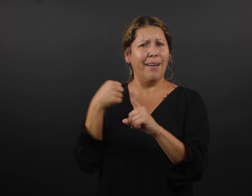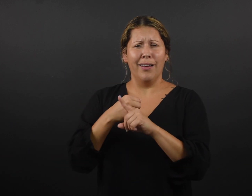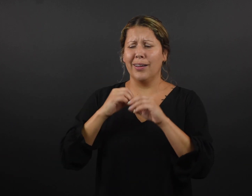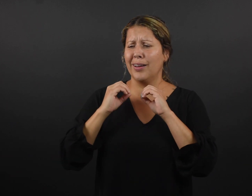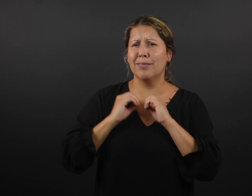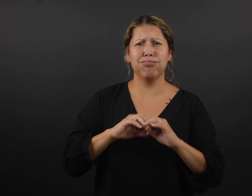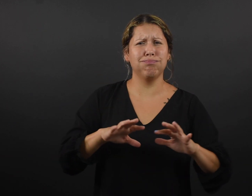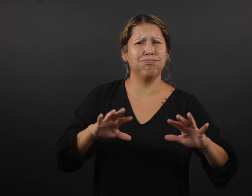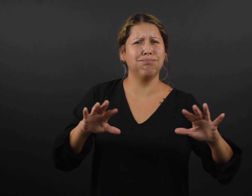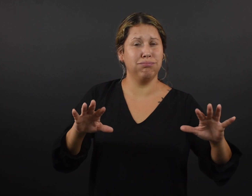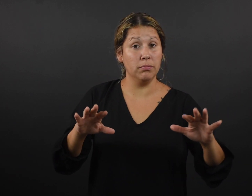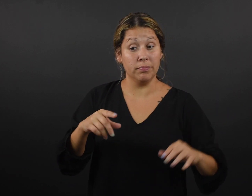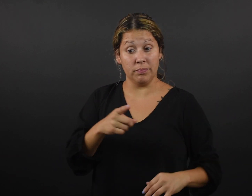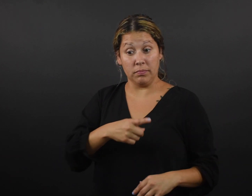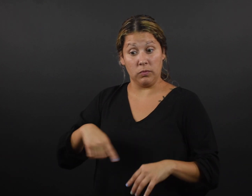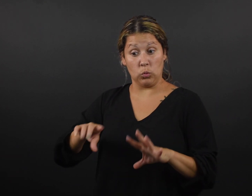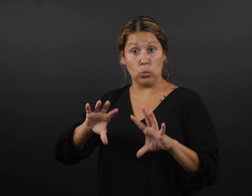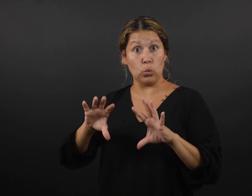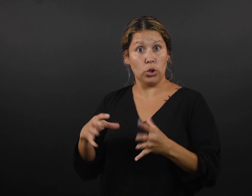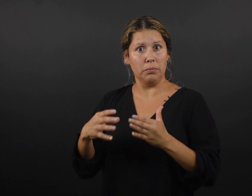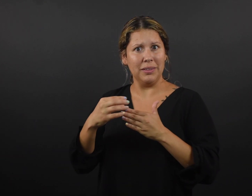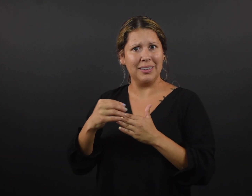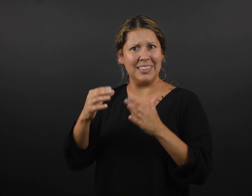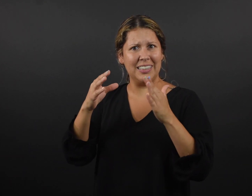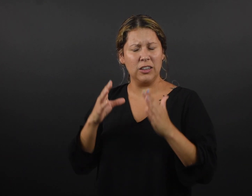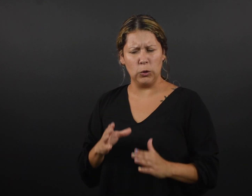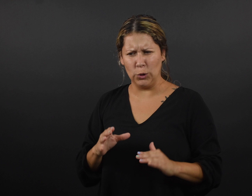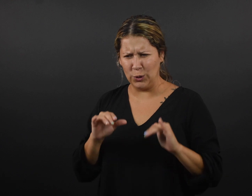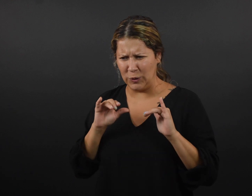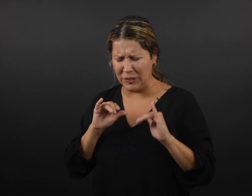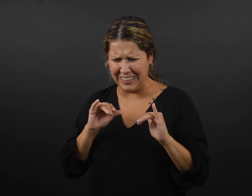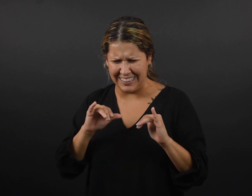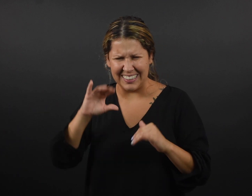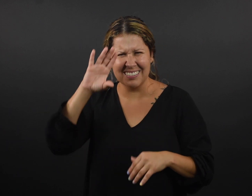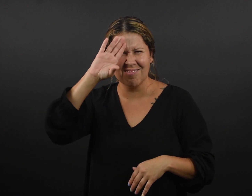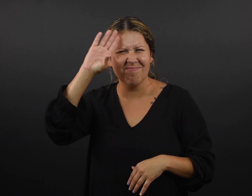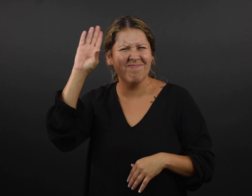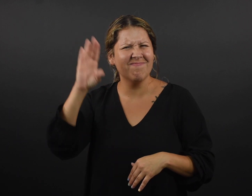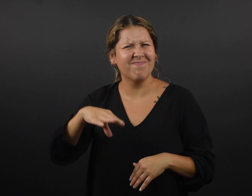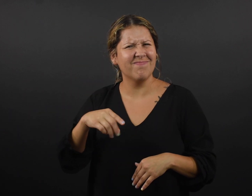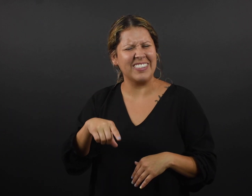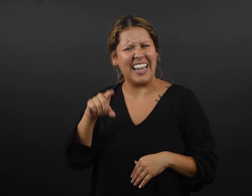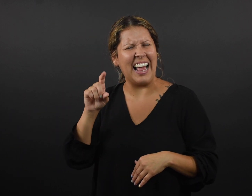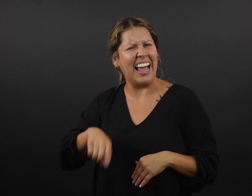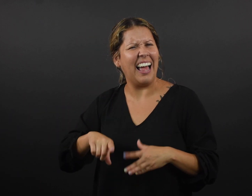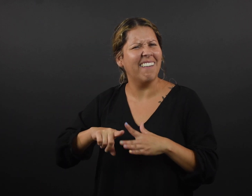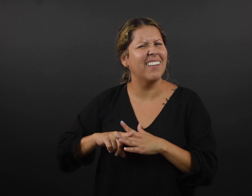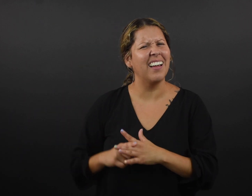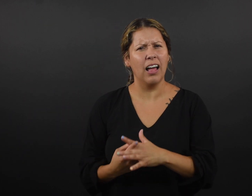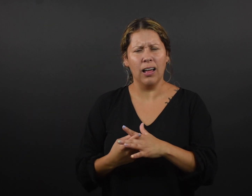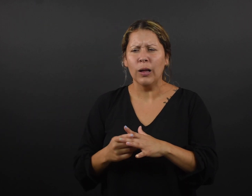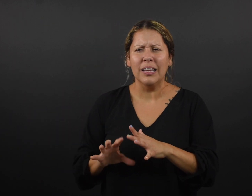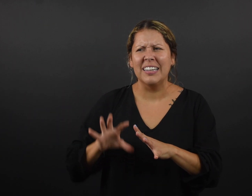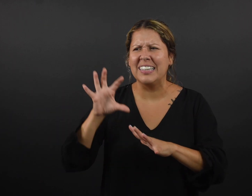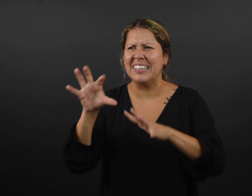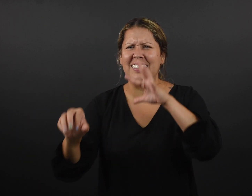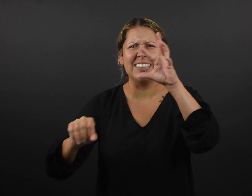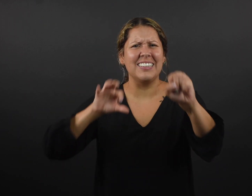When COVID-19 hit, leaders of the group knew they needed to pivot their outreach